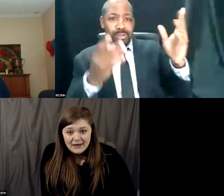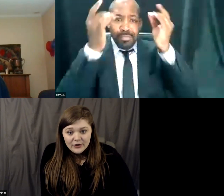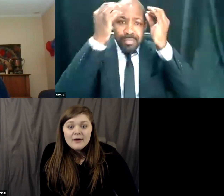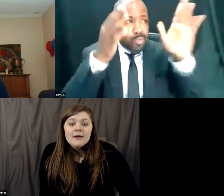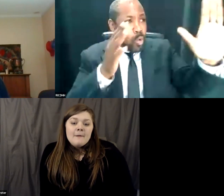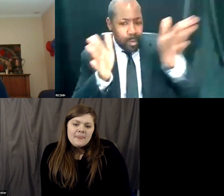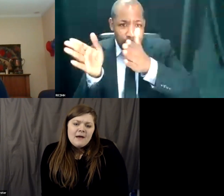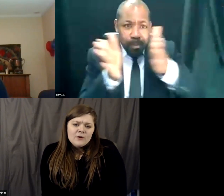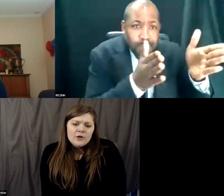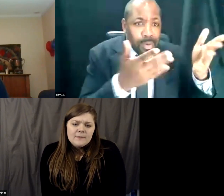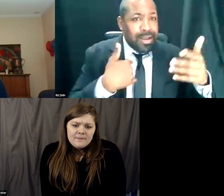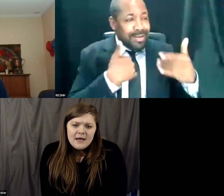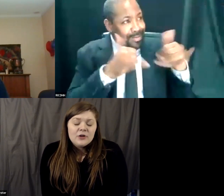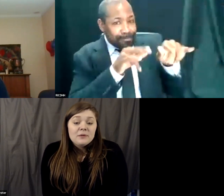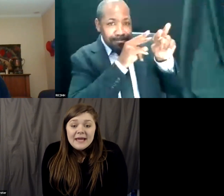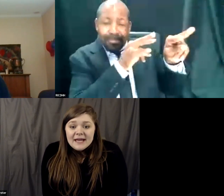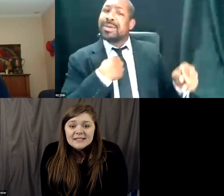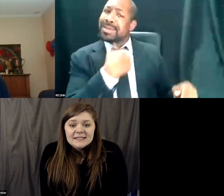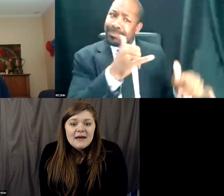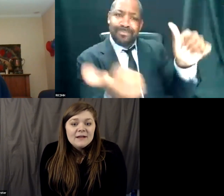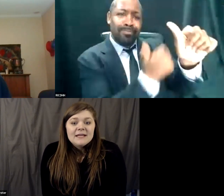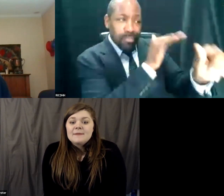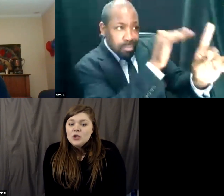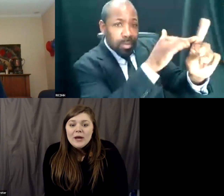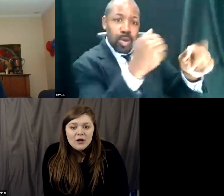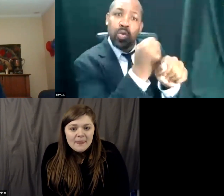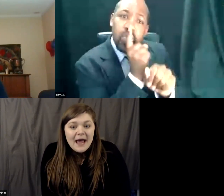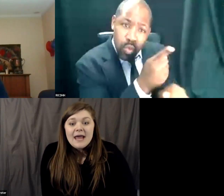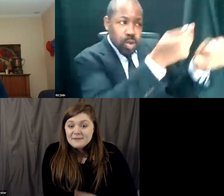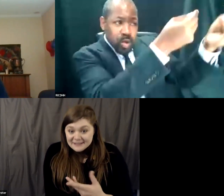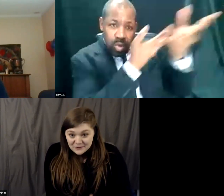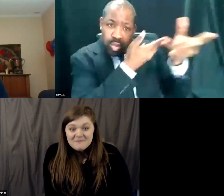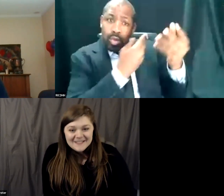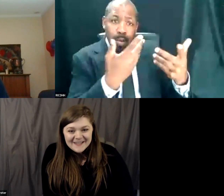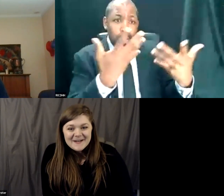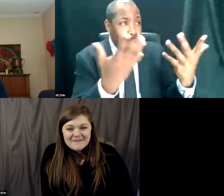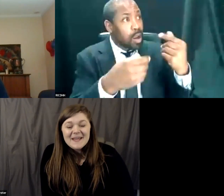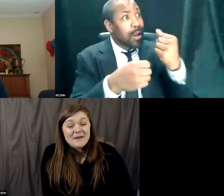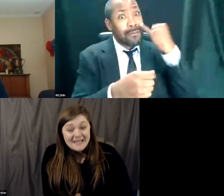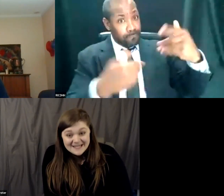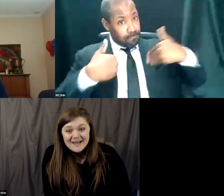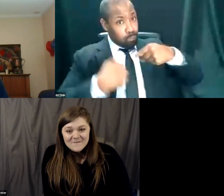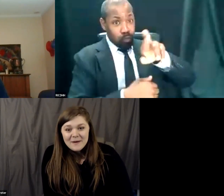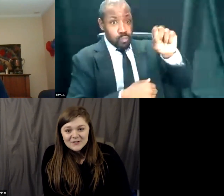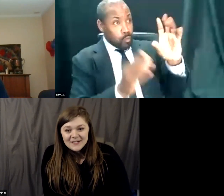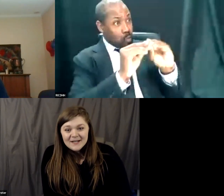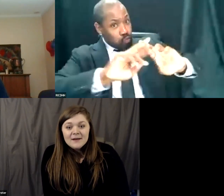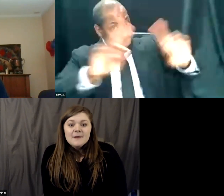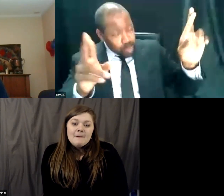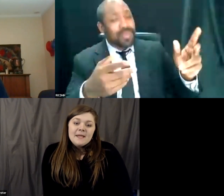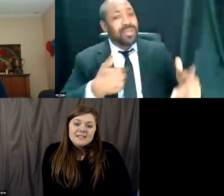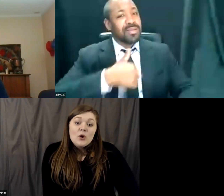things together. The governor, their plans, everything, I'm still waiting on that. I am still reminding them that we need that